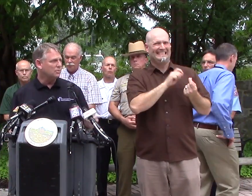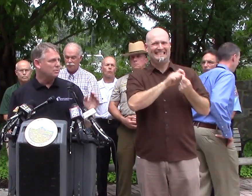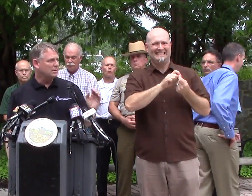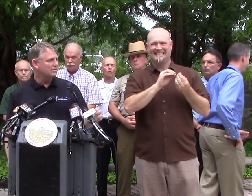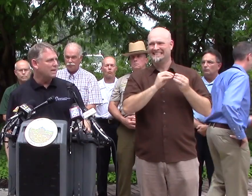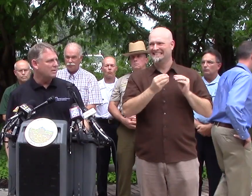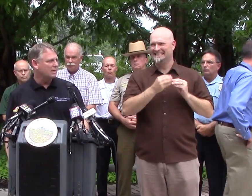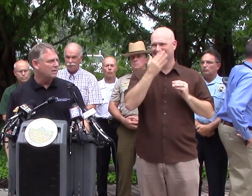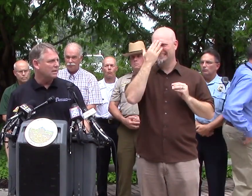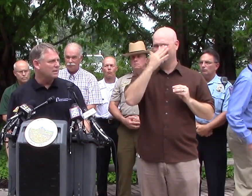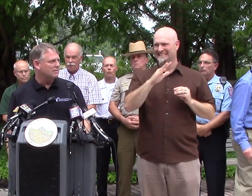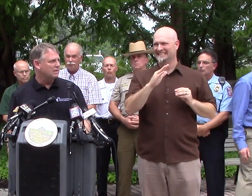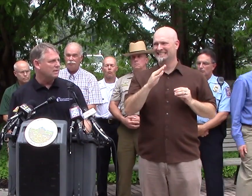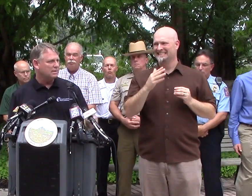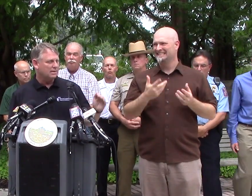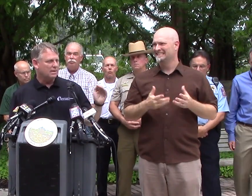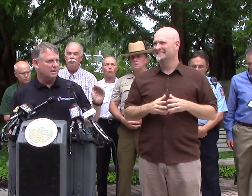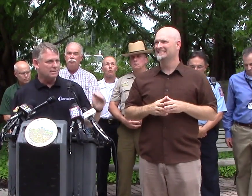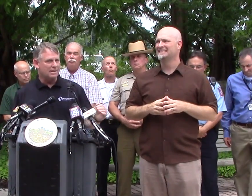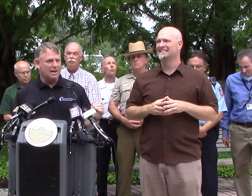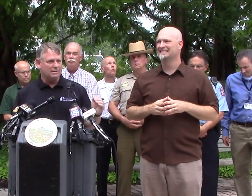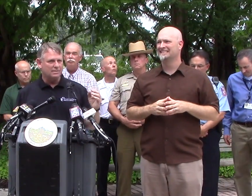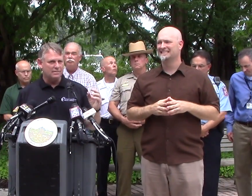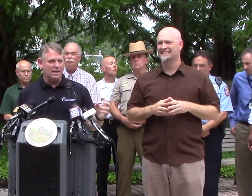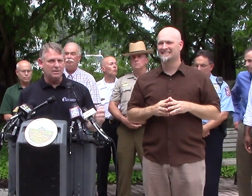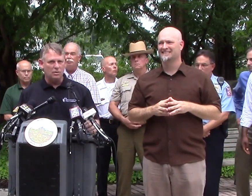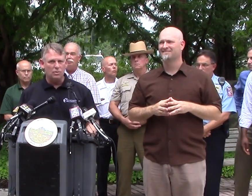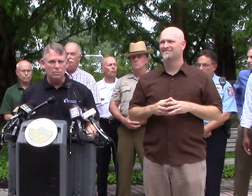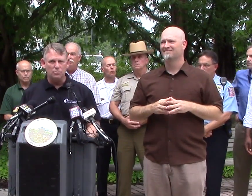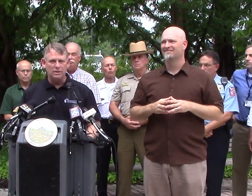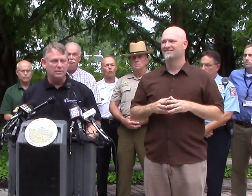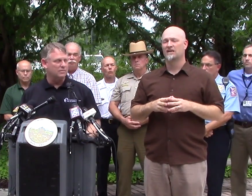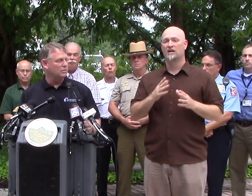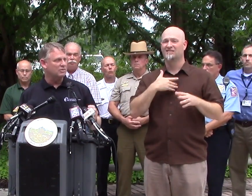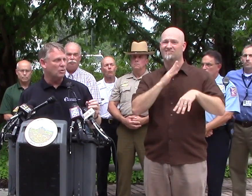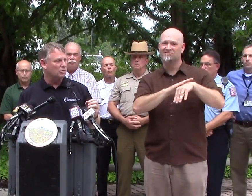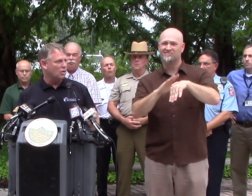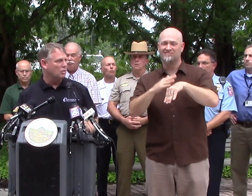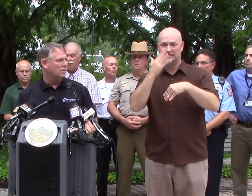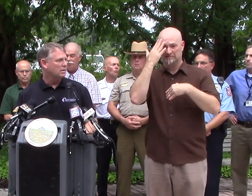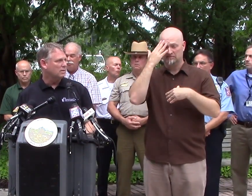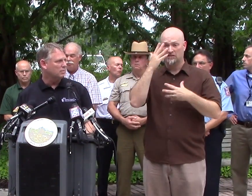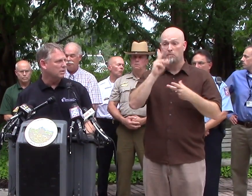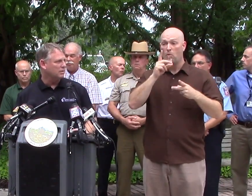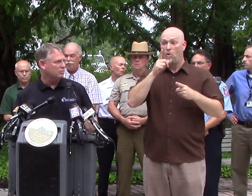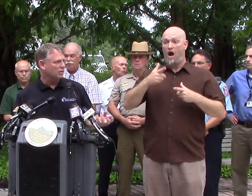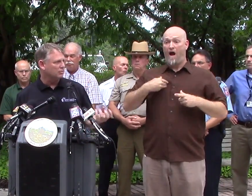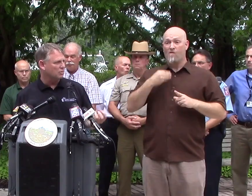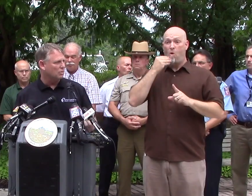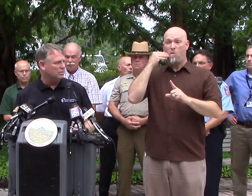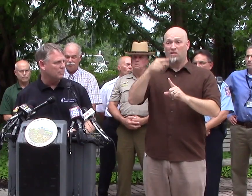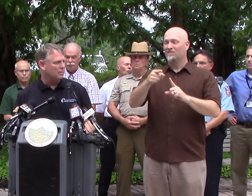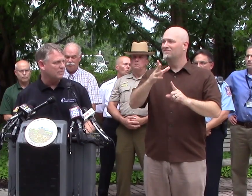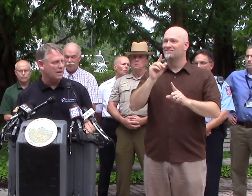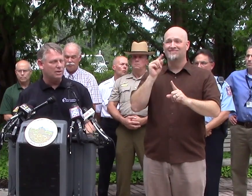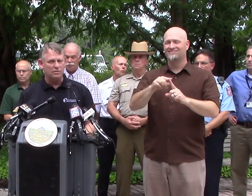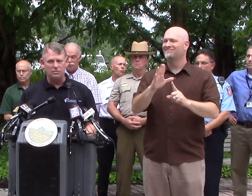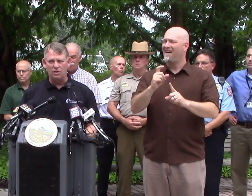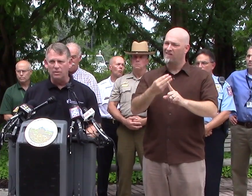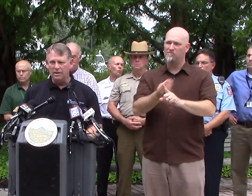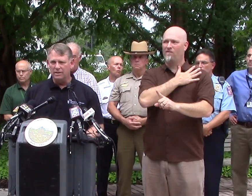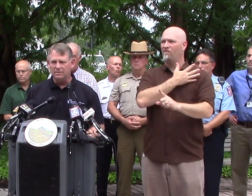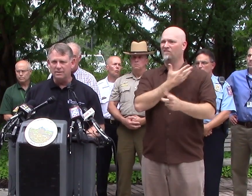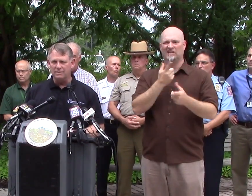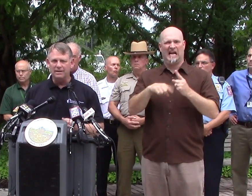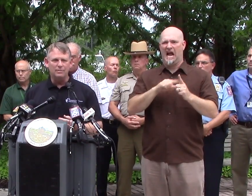everybody who lives downtown in Ellicott City to not stay in their homes because we just don't know the ability of the structures to hold them and be sound. And